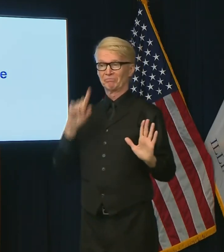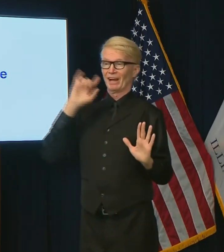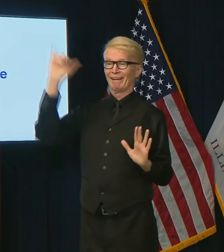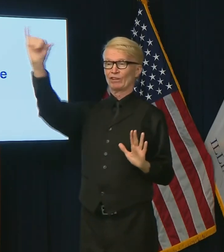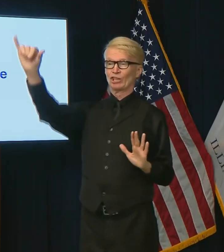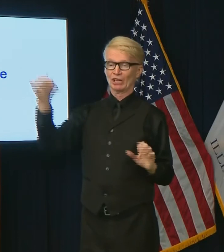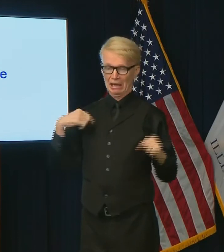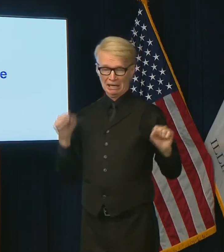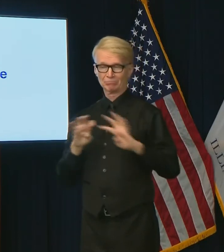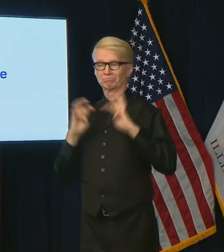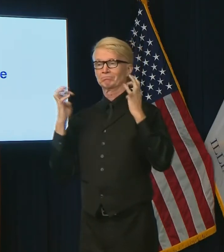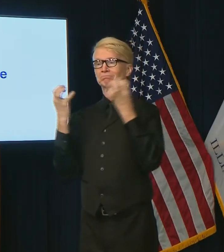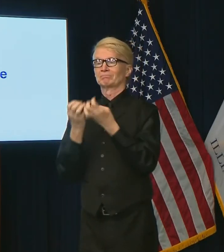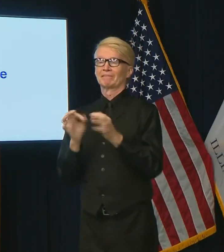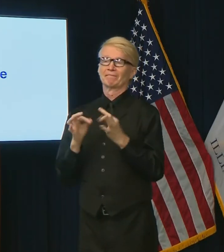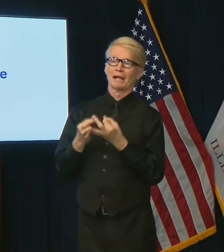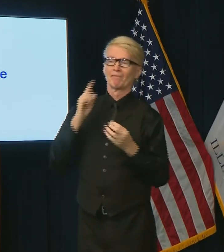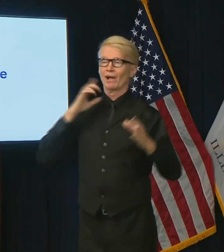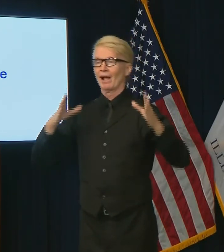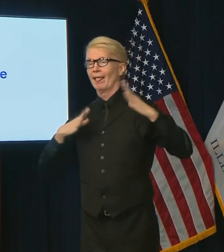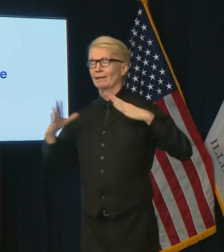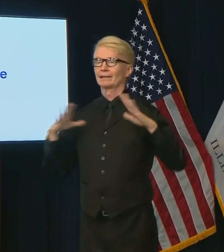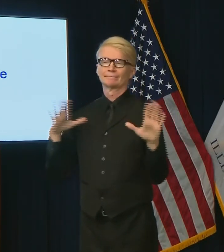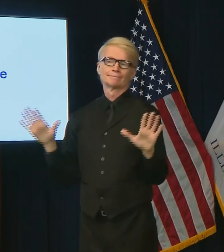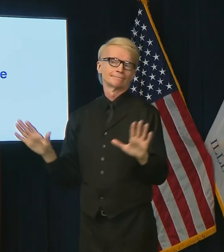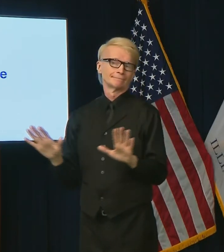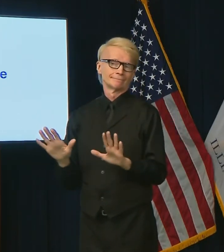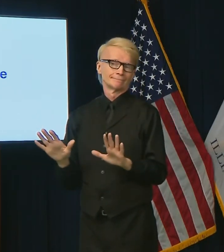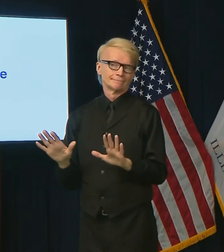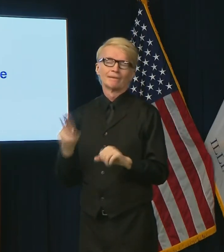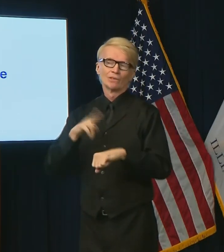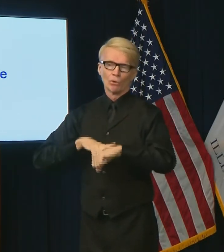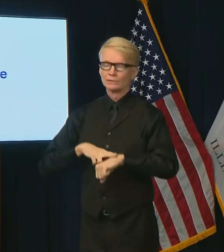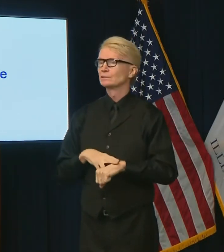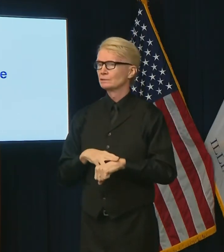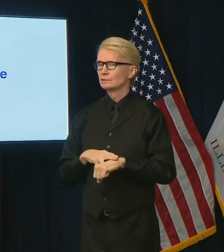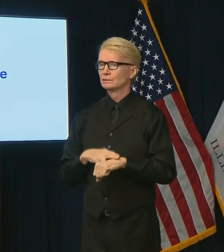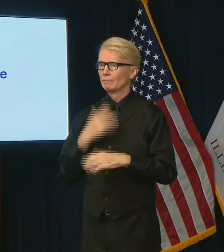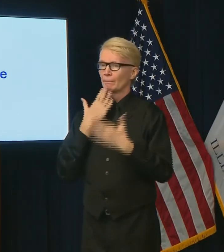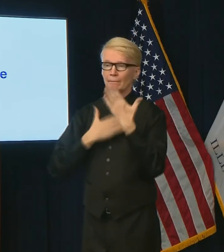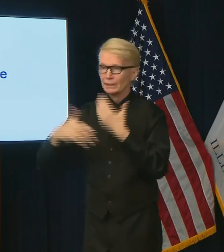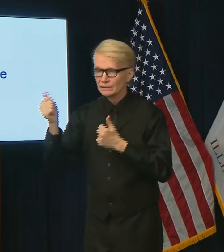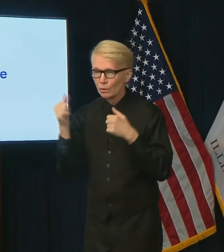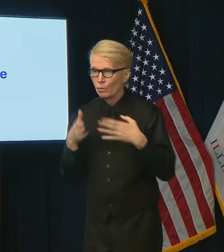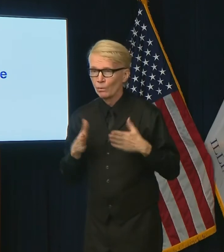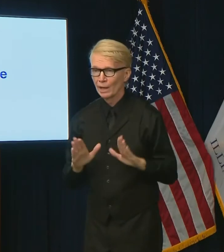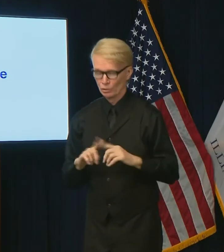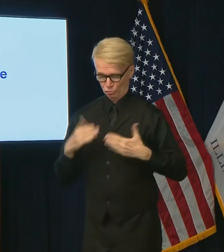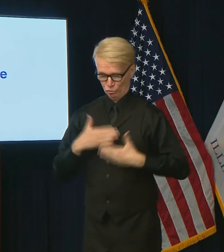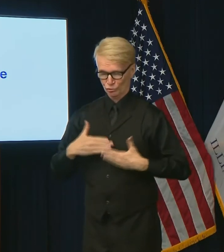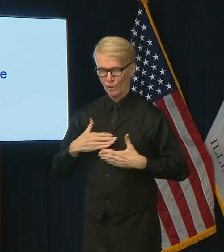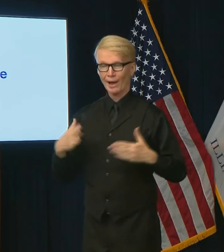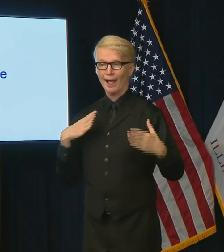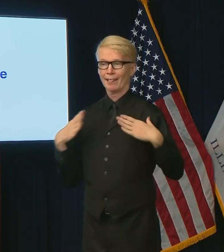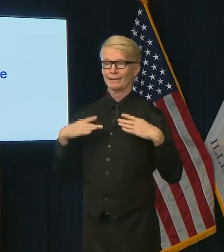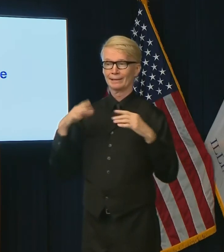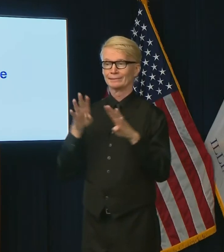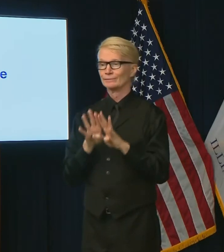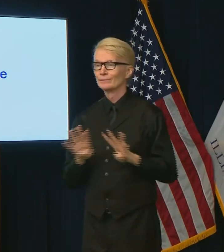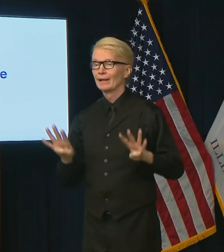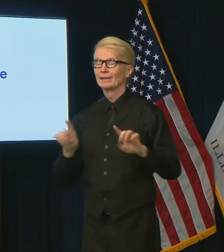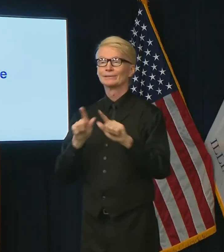to gather with friends and family. Of course, I have to say it, the safest way to enjoy the upcoming holidays would